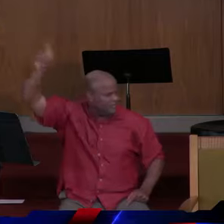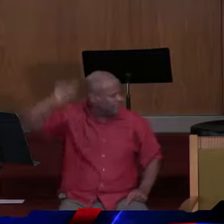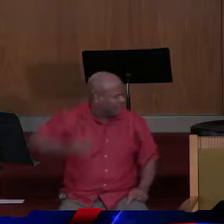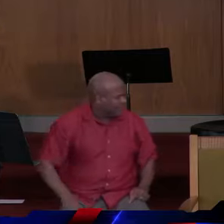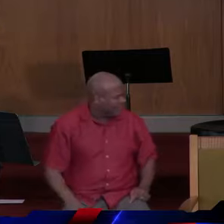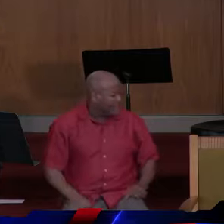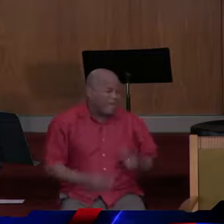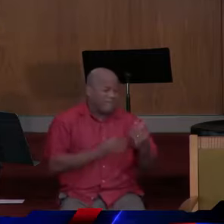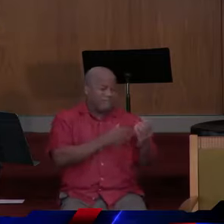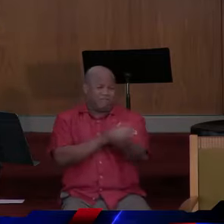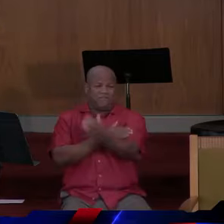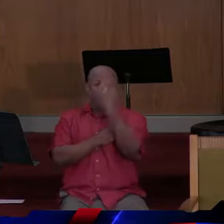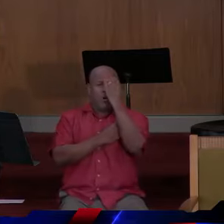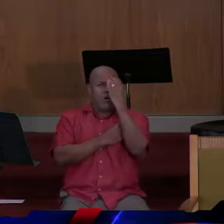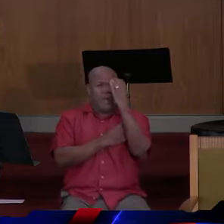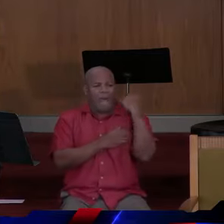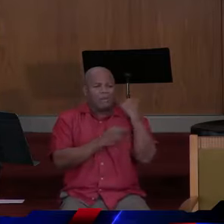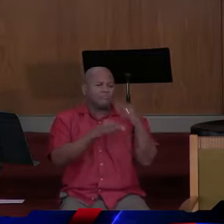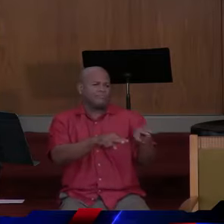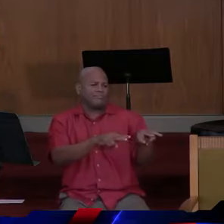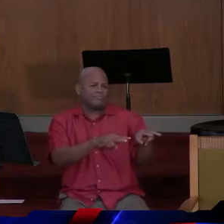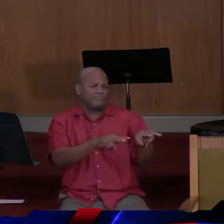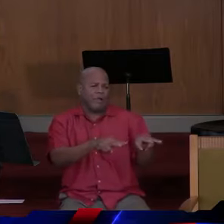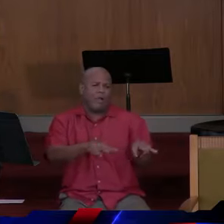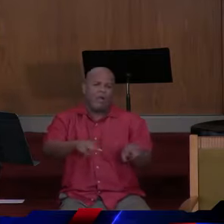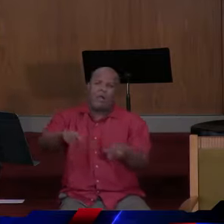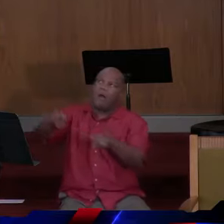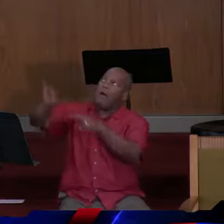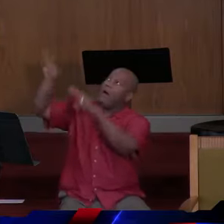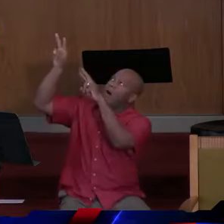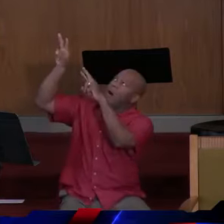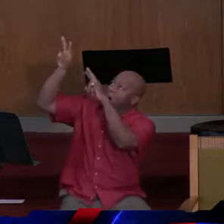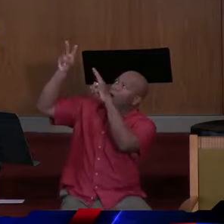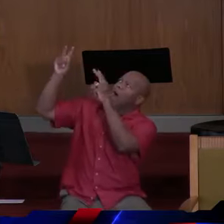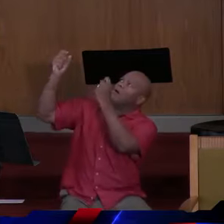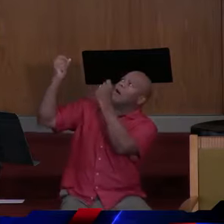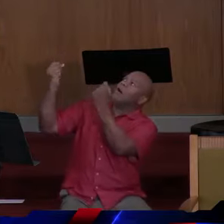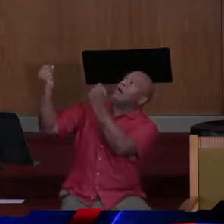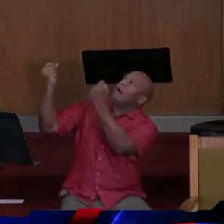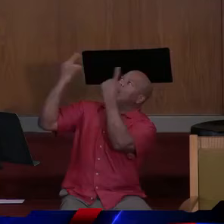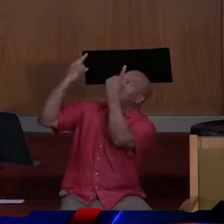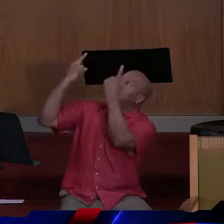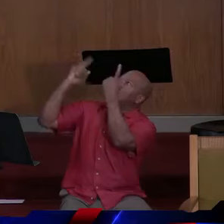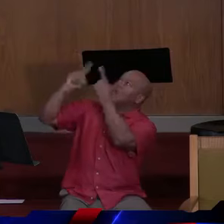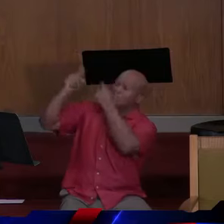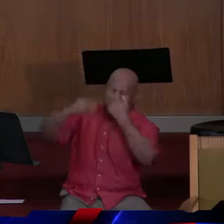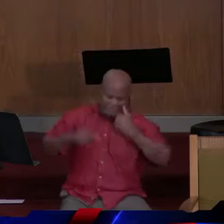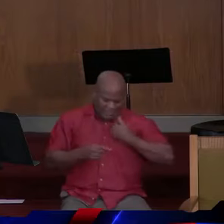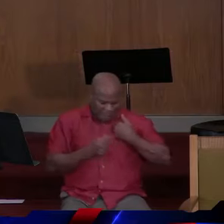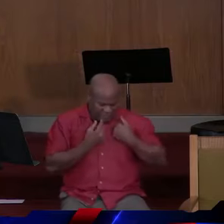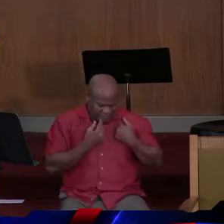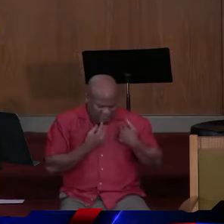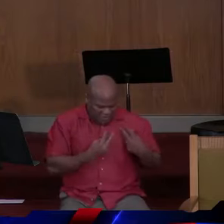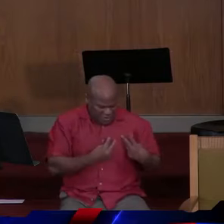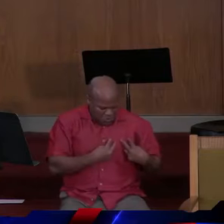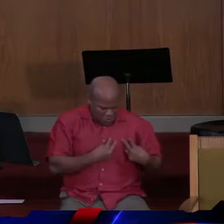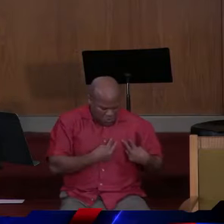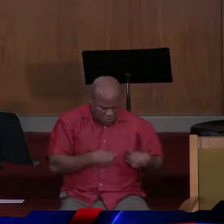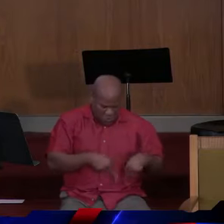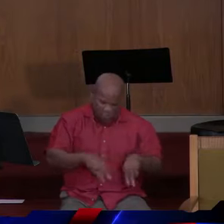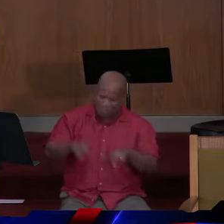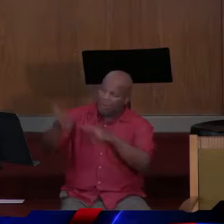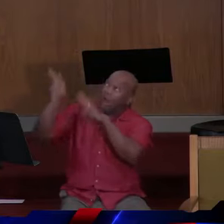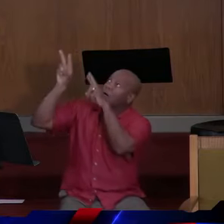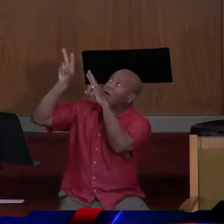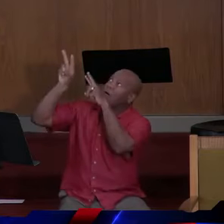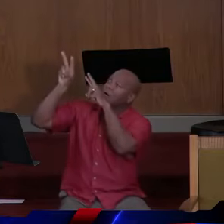And it forces us to reorientate our gaze based on this revelation from self to up. And sometimes